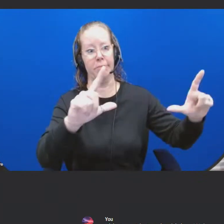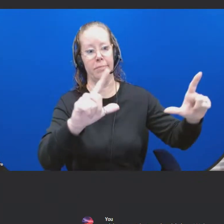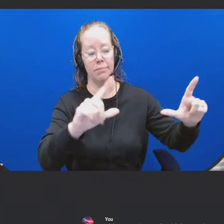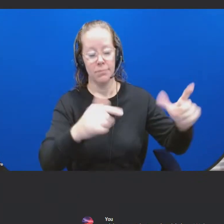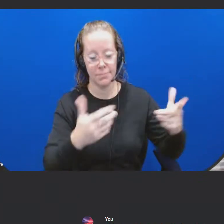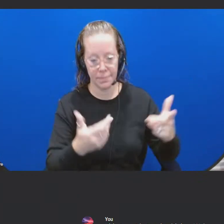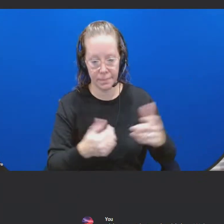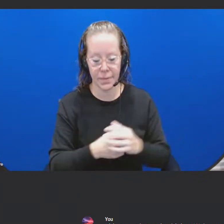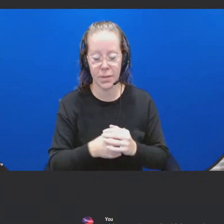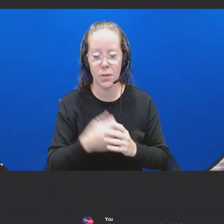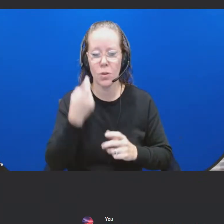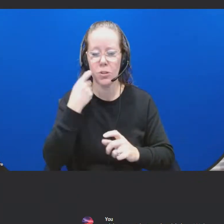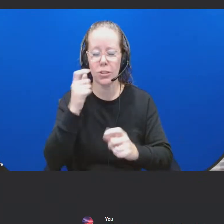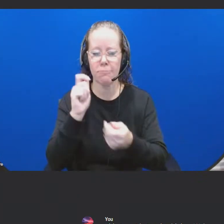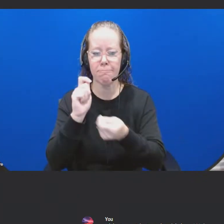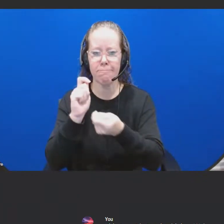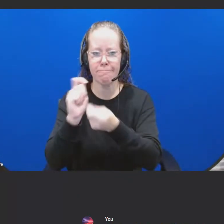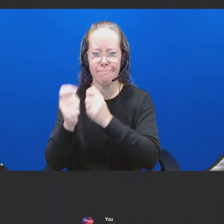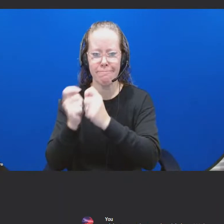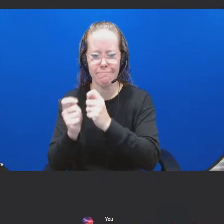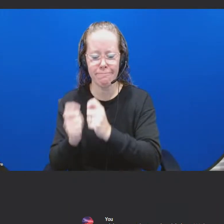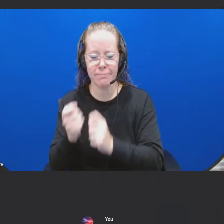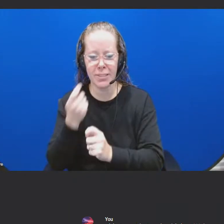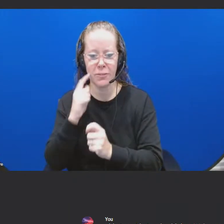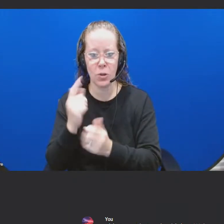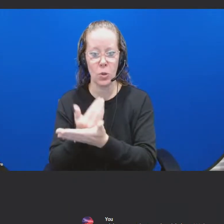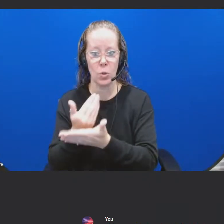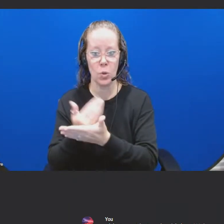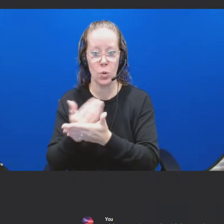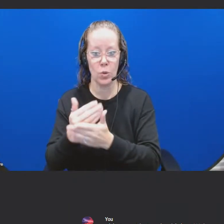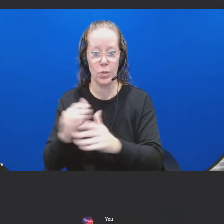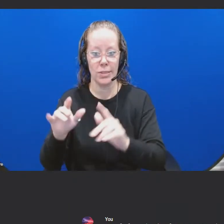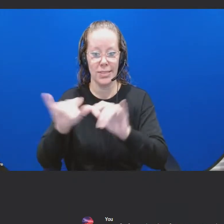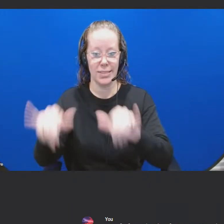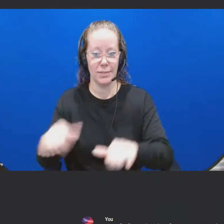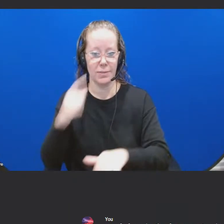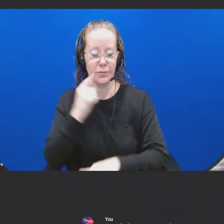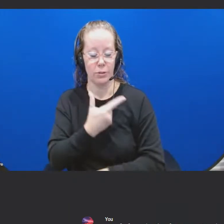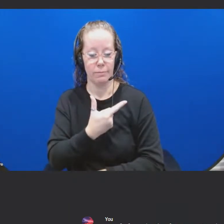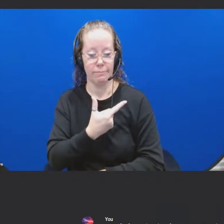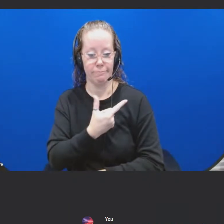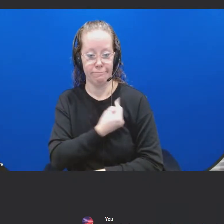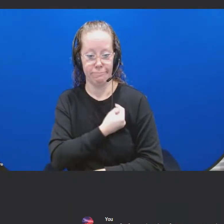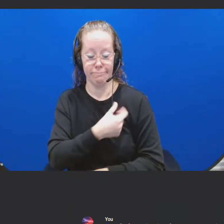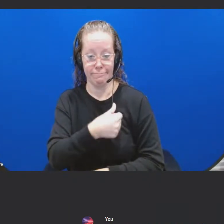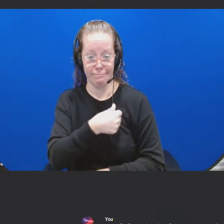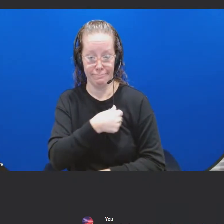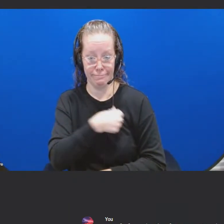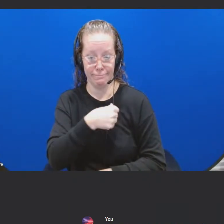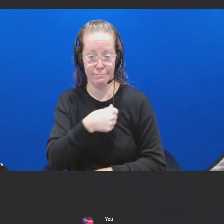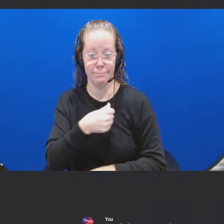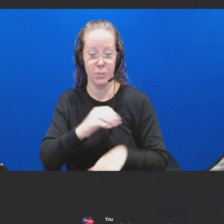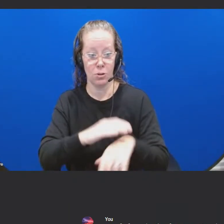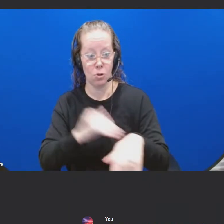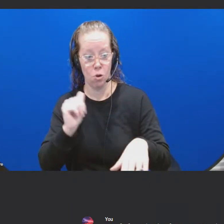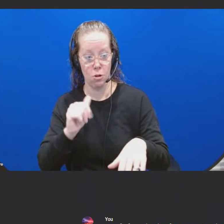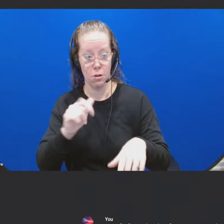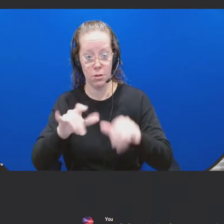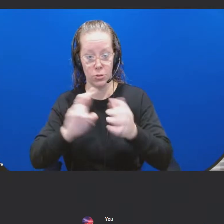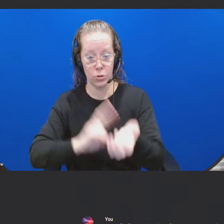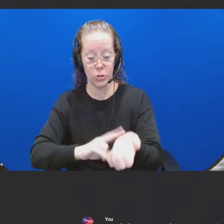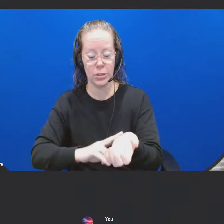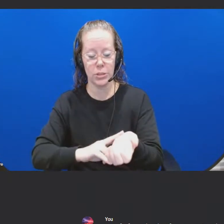the final phase of our nurse call bell system upgrade. And we discovered while we were doing that the plasma